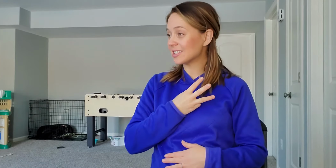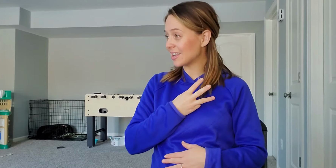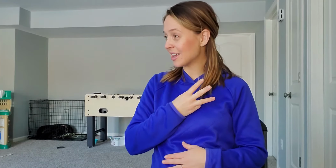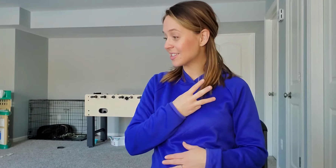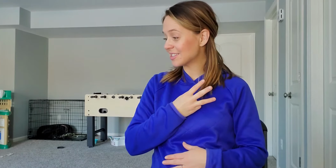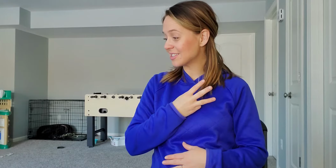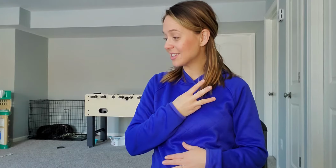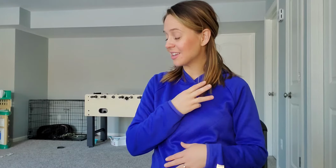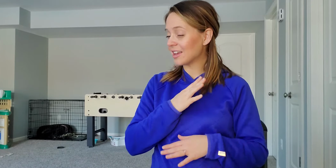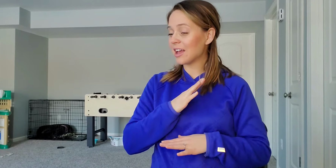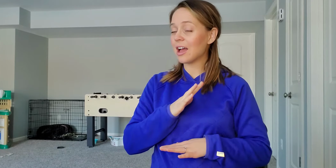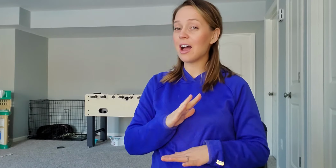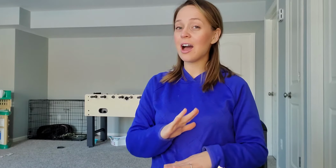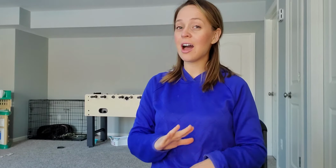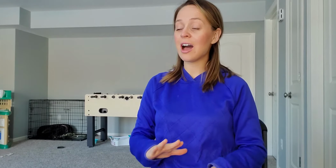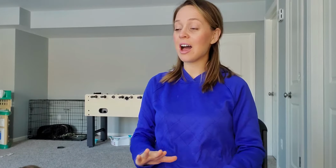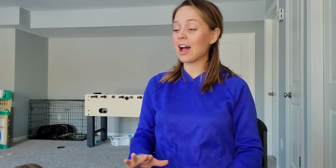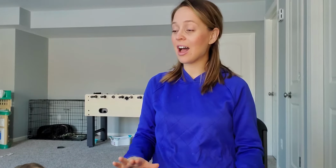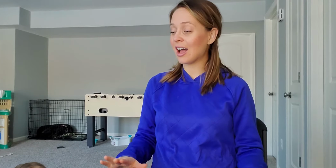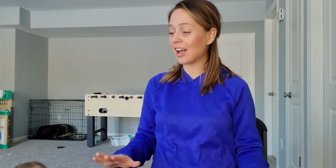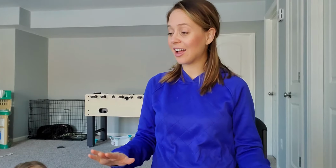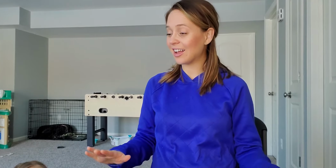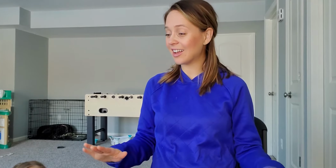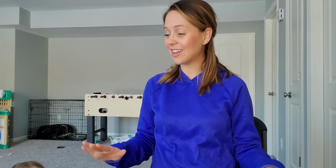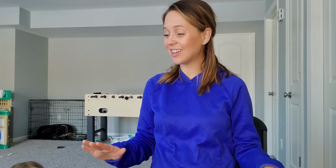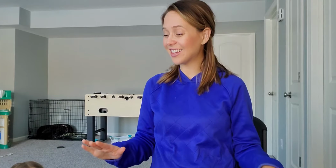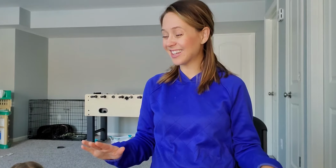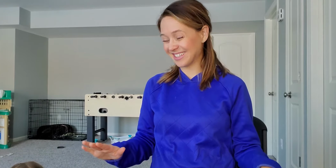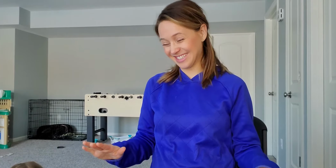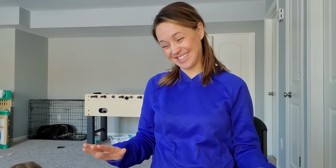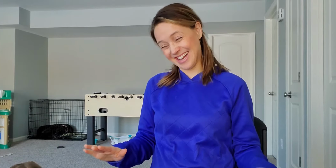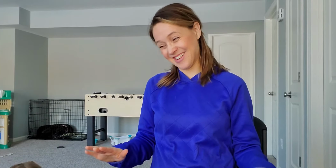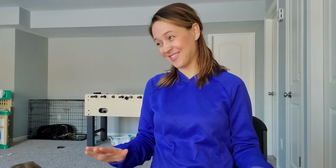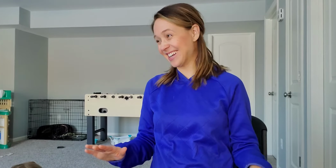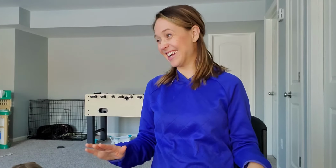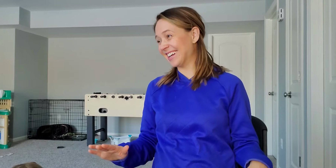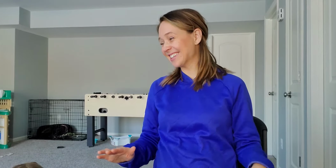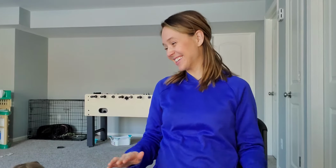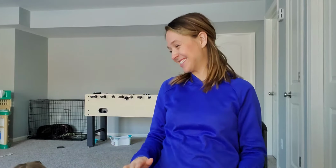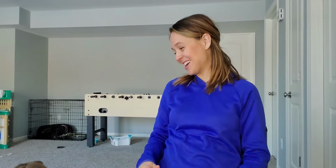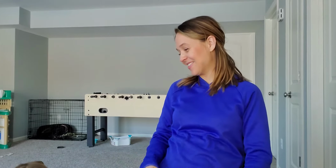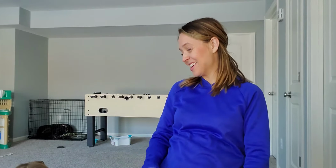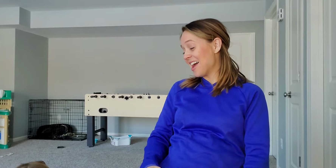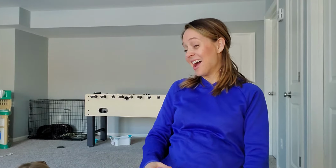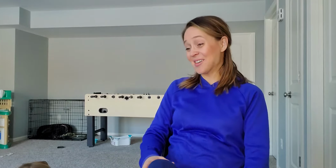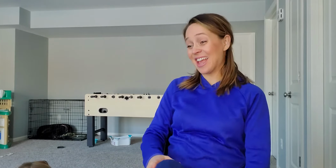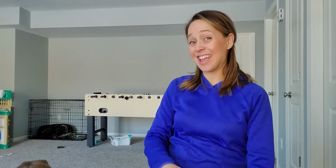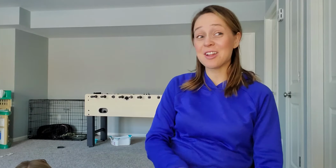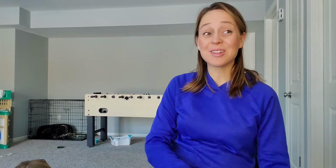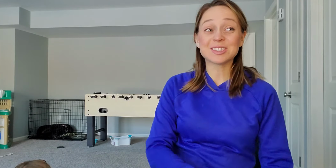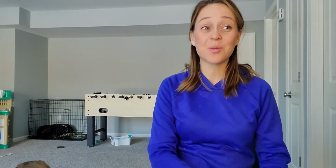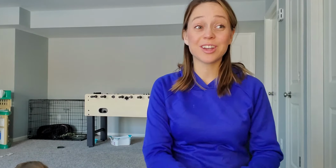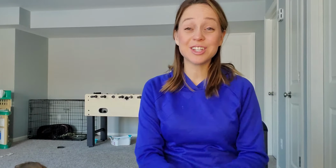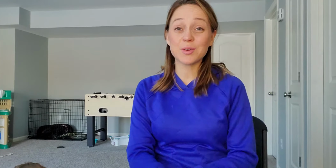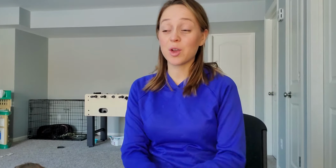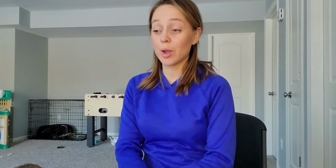5. 6. Ah. Good job, Rielle. Good job. Okay, so we're going to do a quick